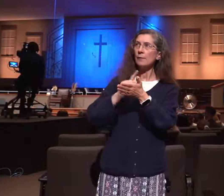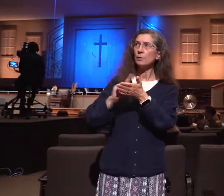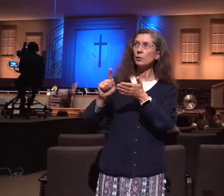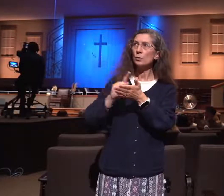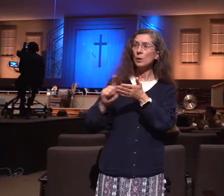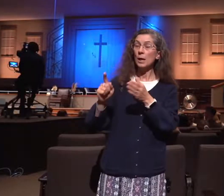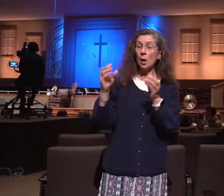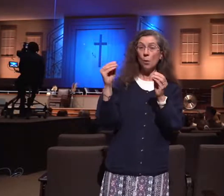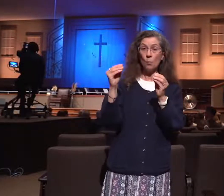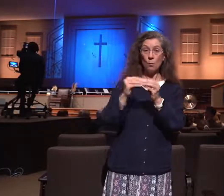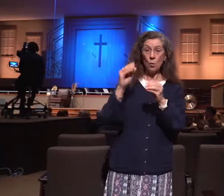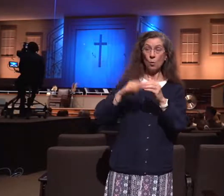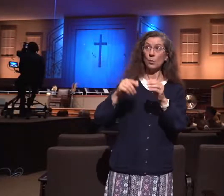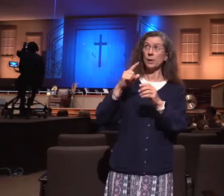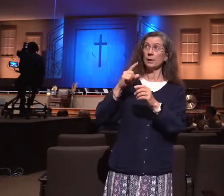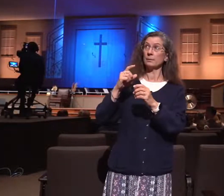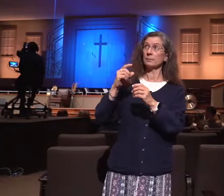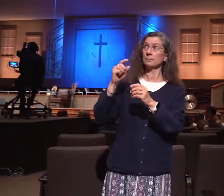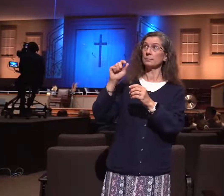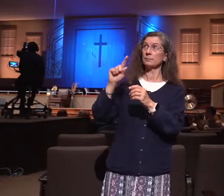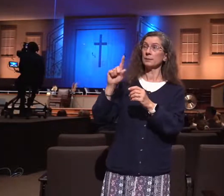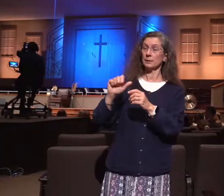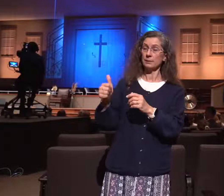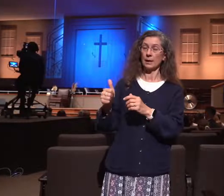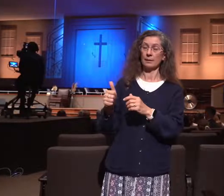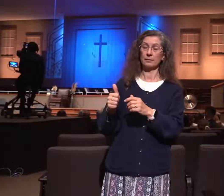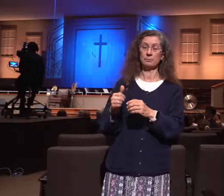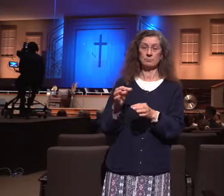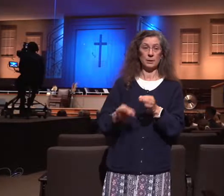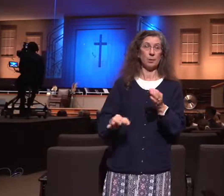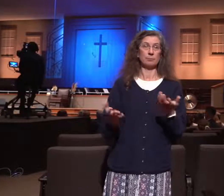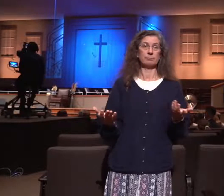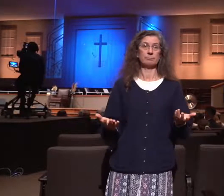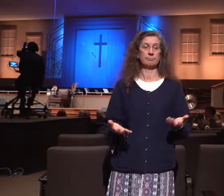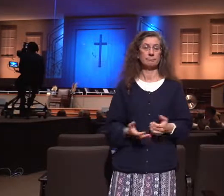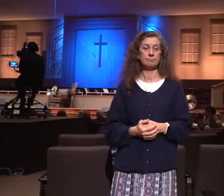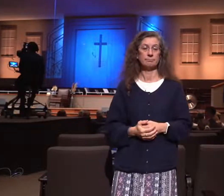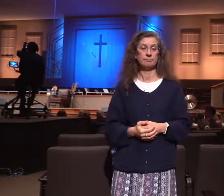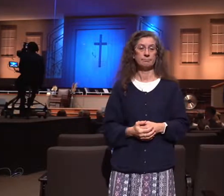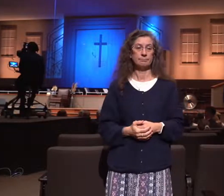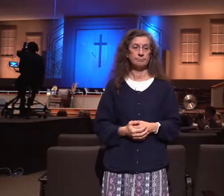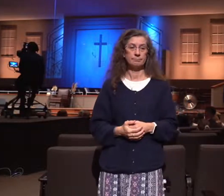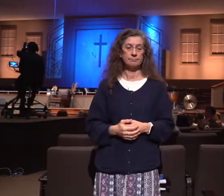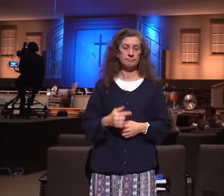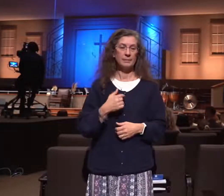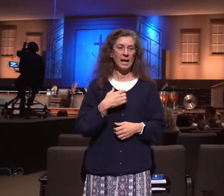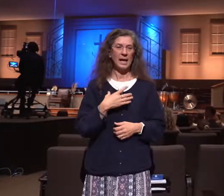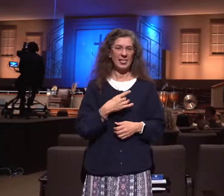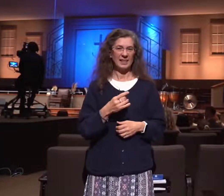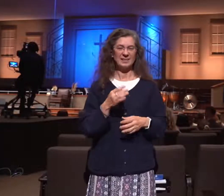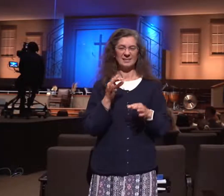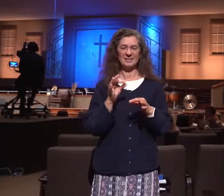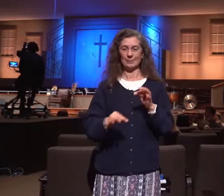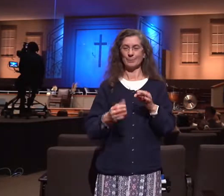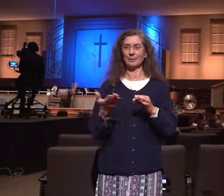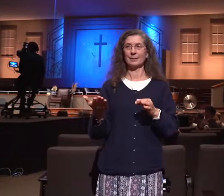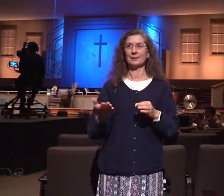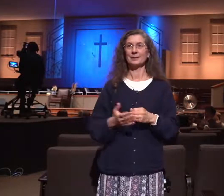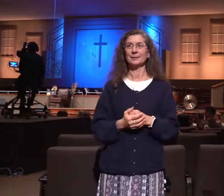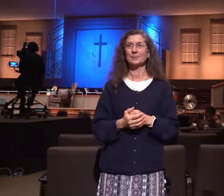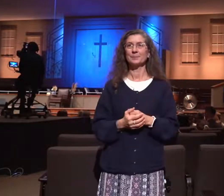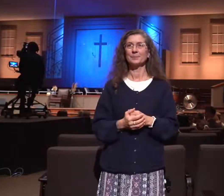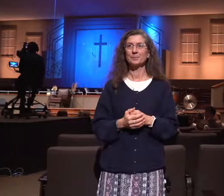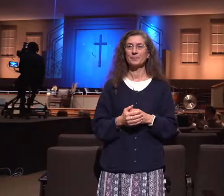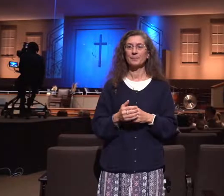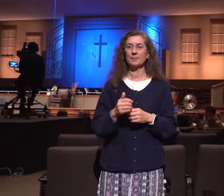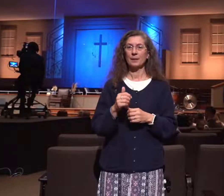the regular tithe and offering. Simple, amen. I like simple things.